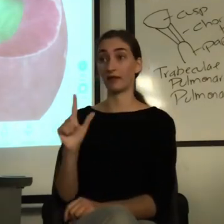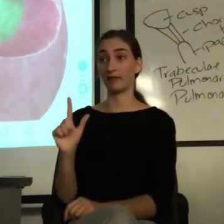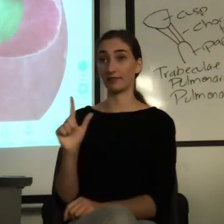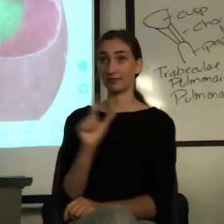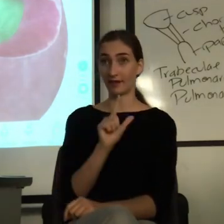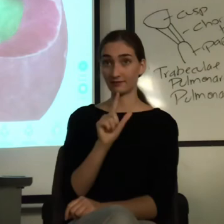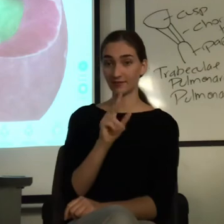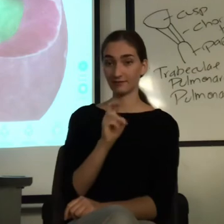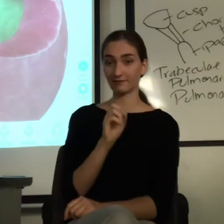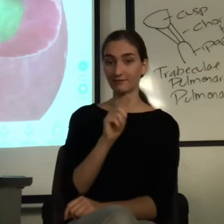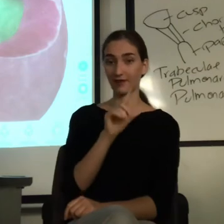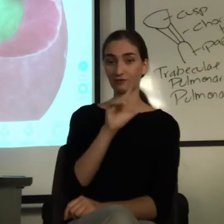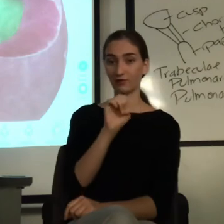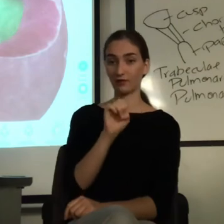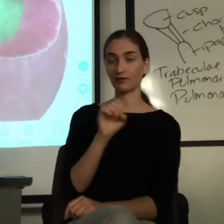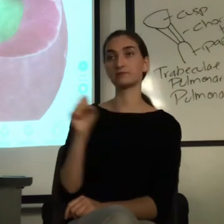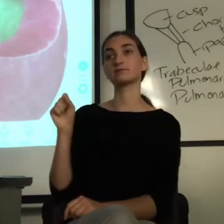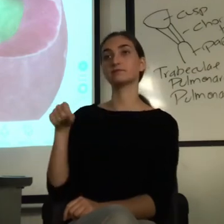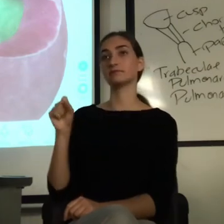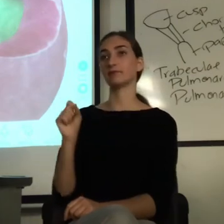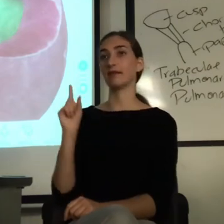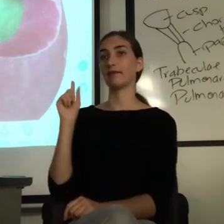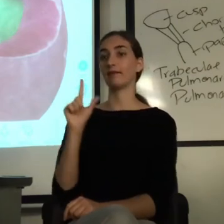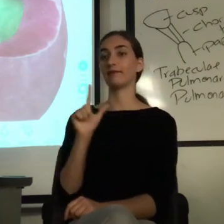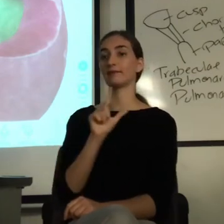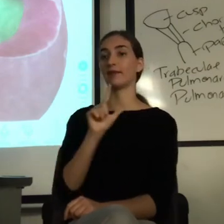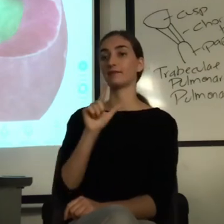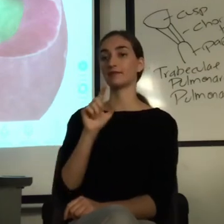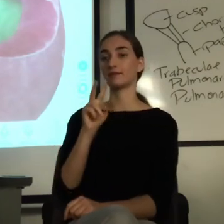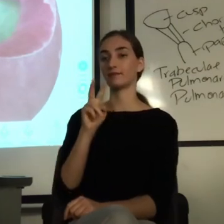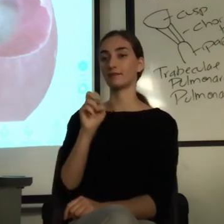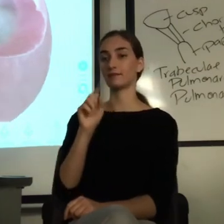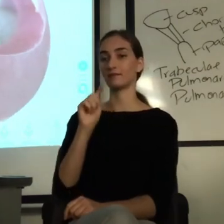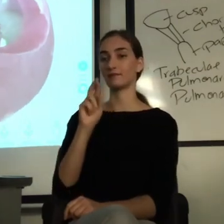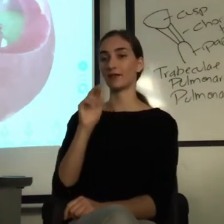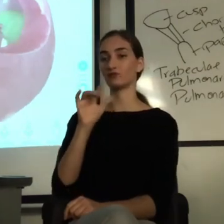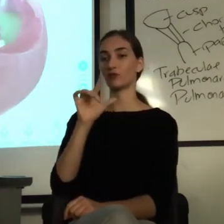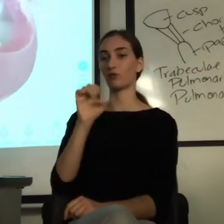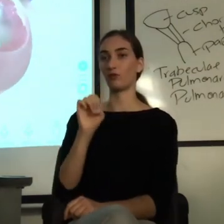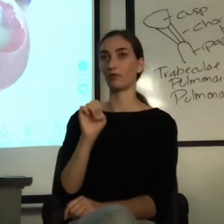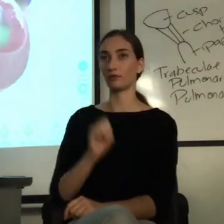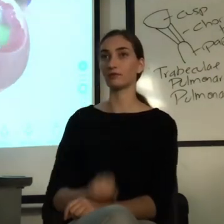Yeah, this is right inside the left ventricle right now. You are correct.